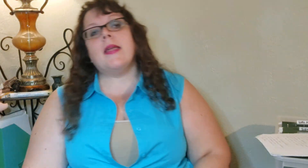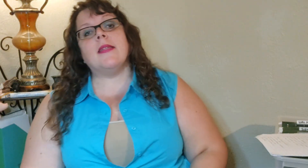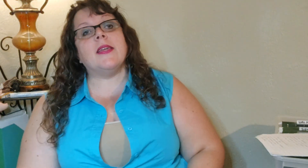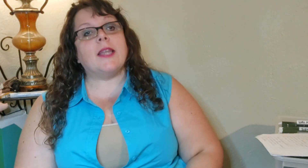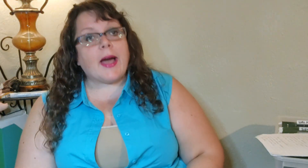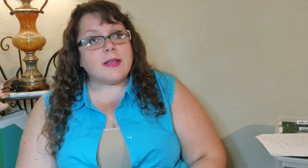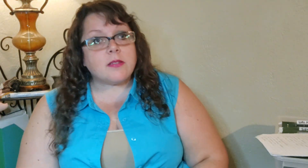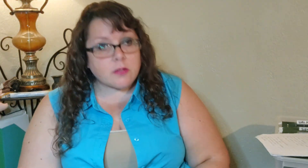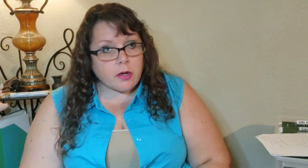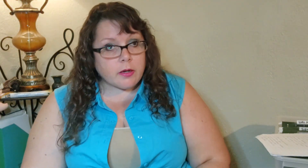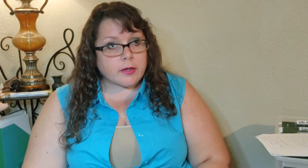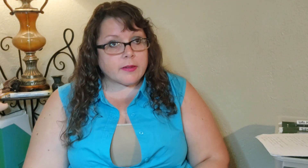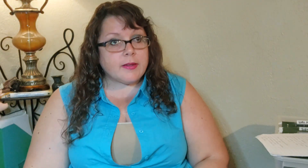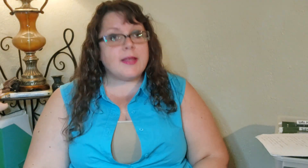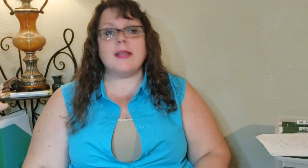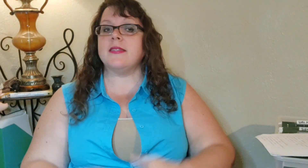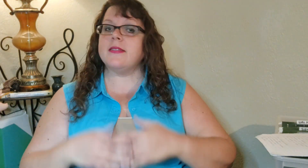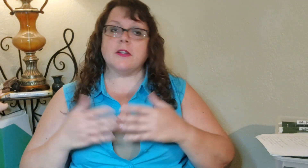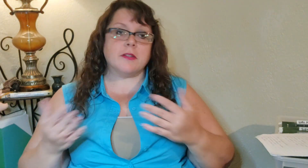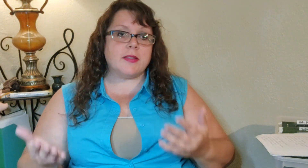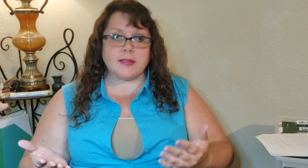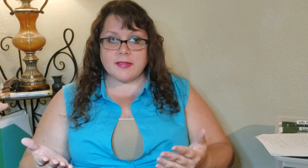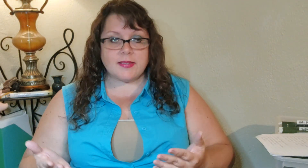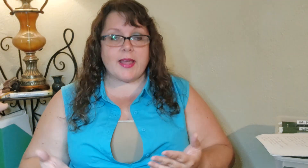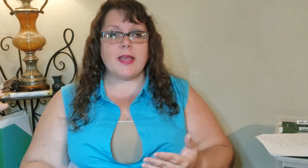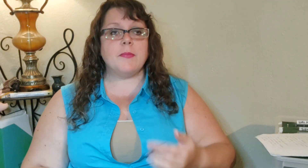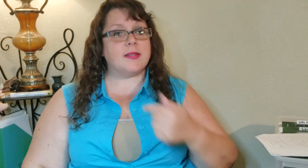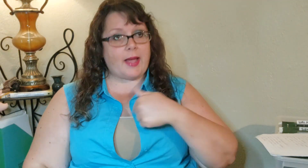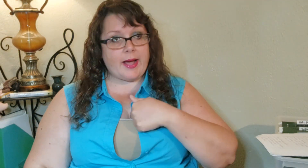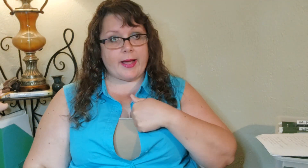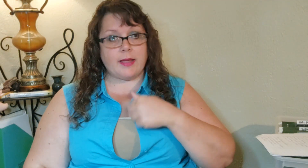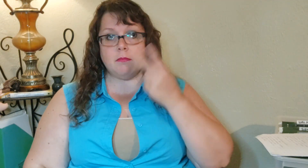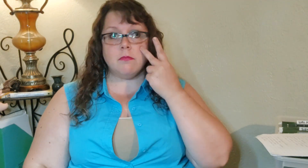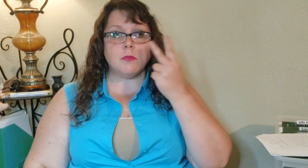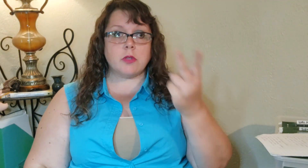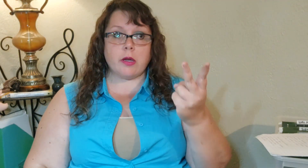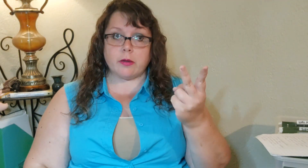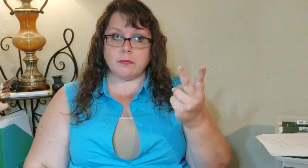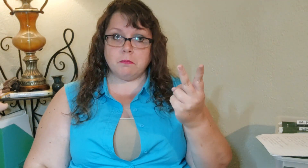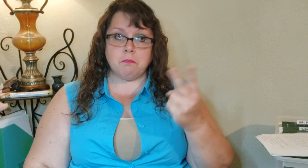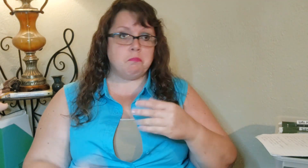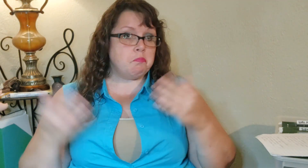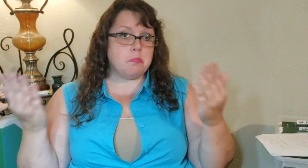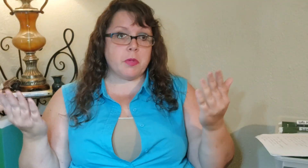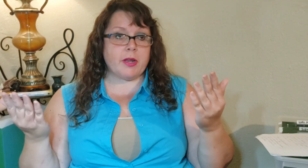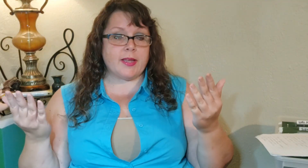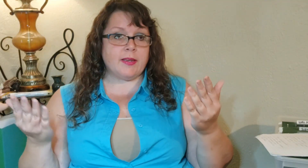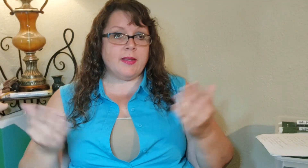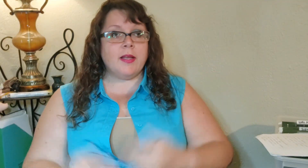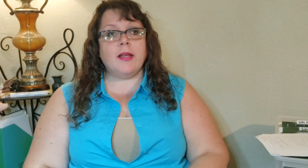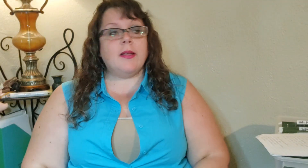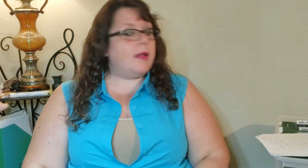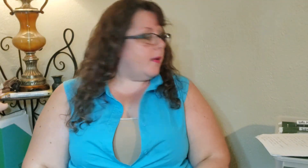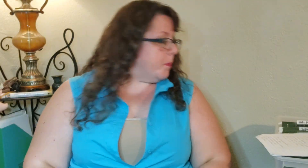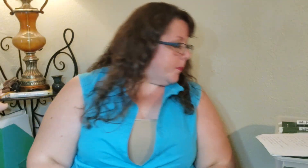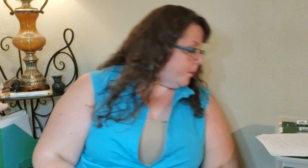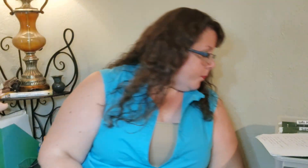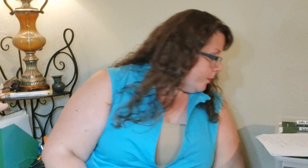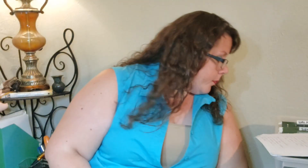And then I saw is still the same as I saw, period.